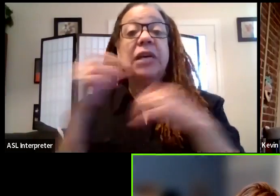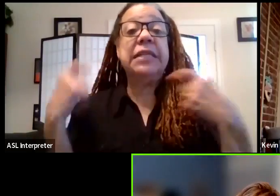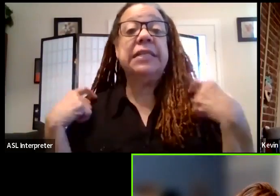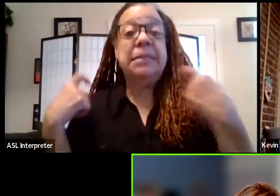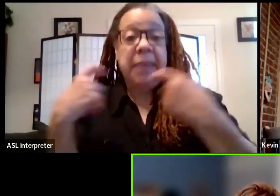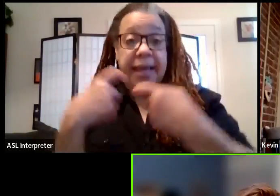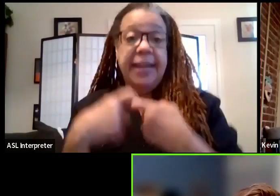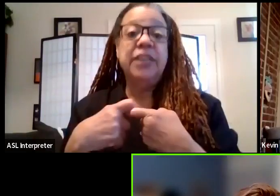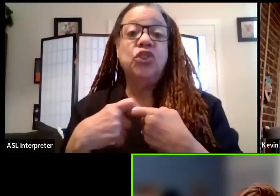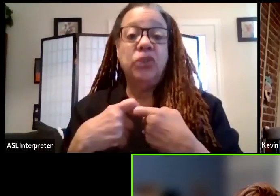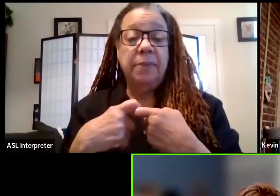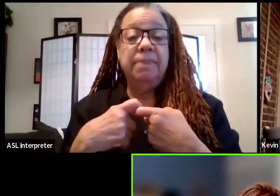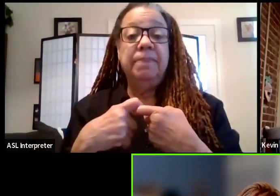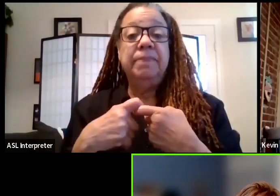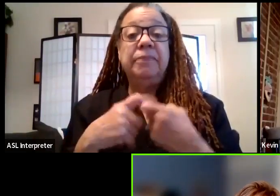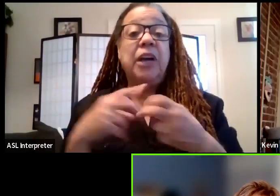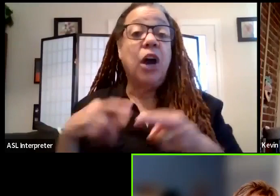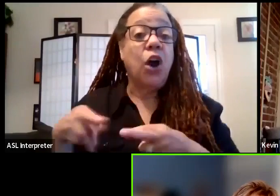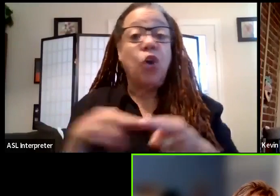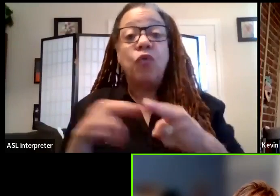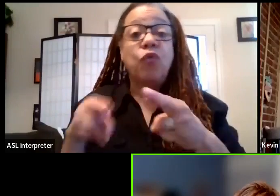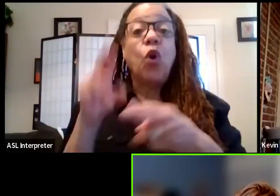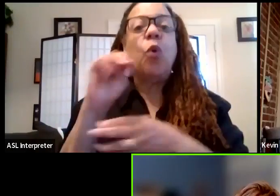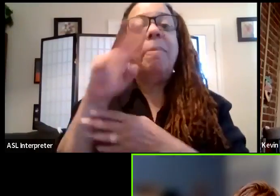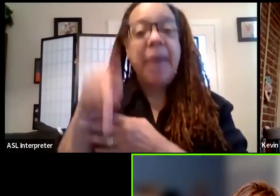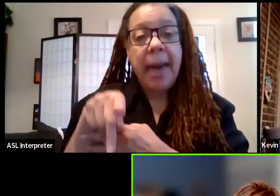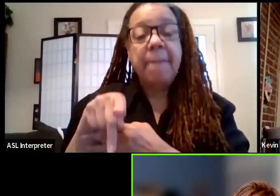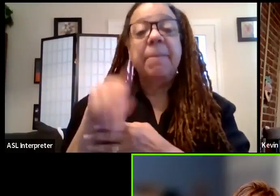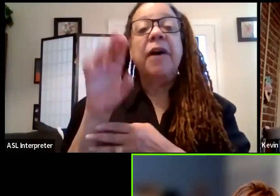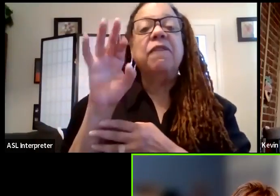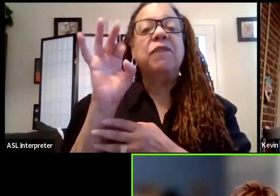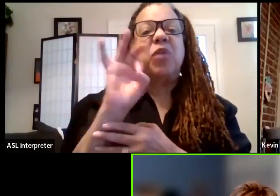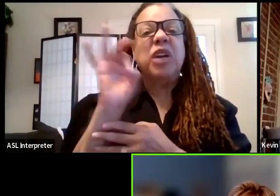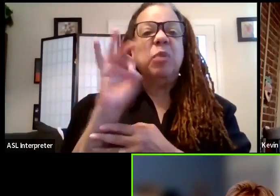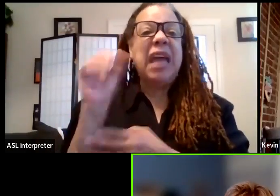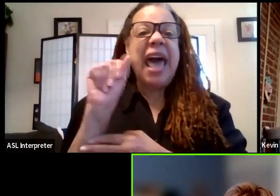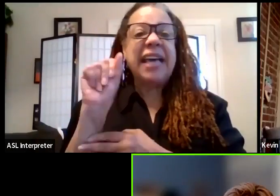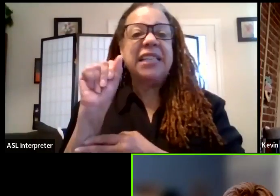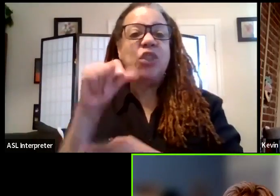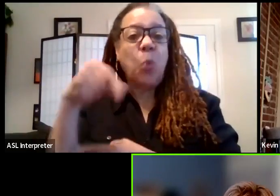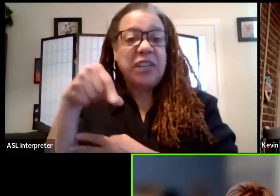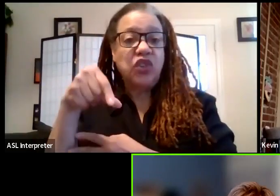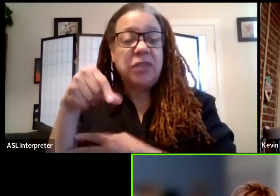provides a roadmap of frequently asked questions with links to information,